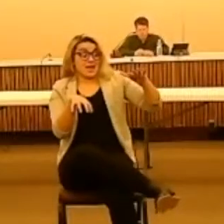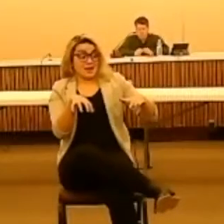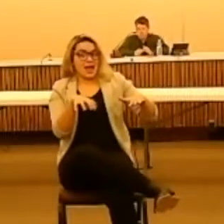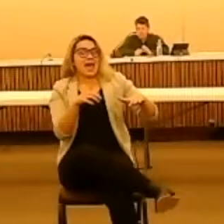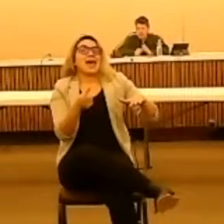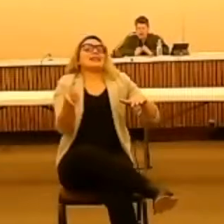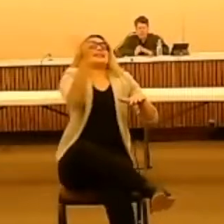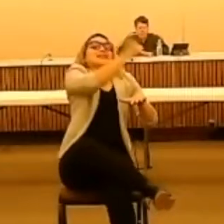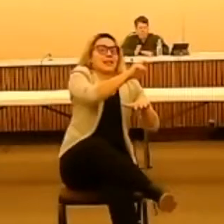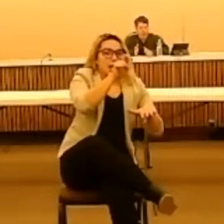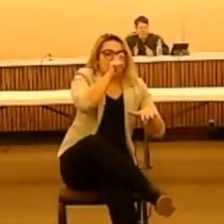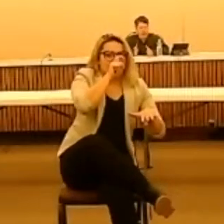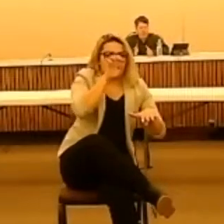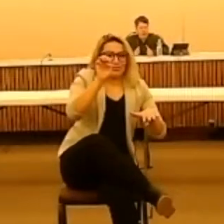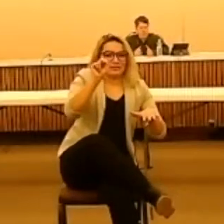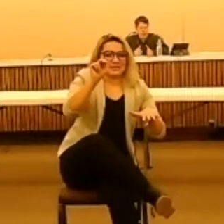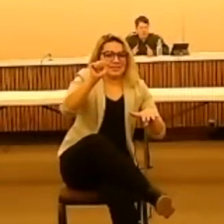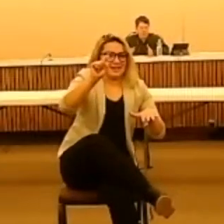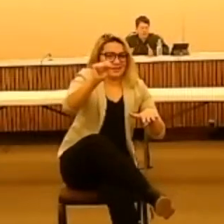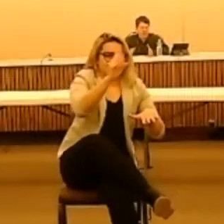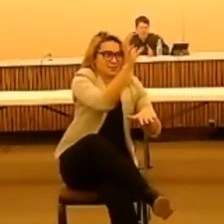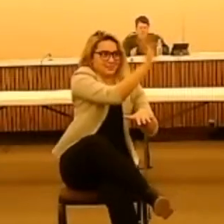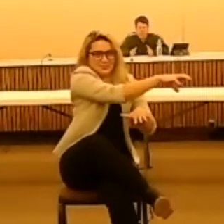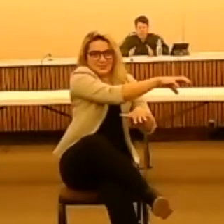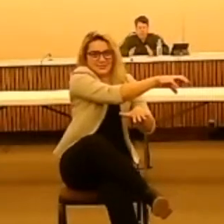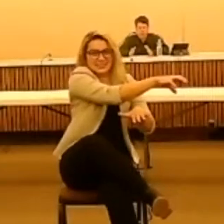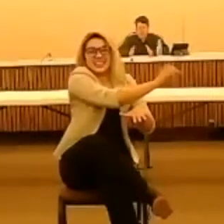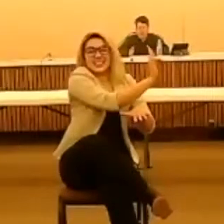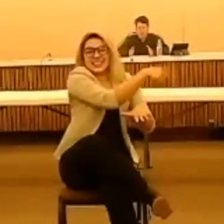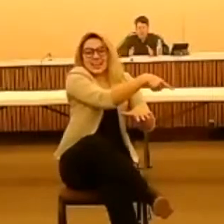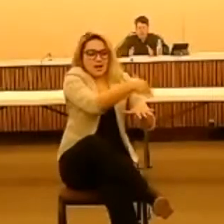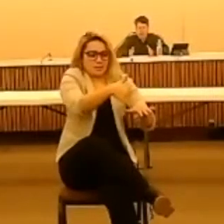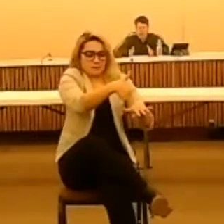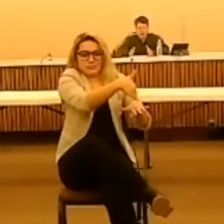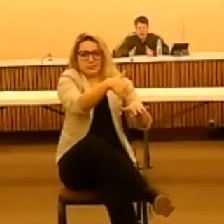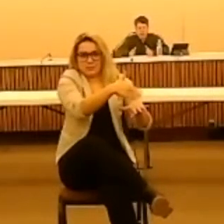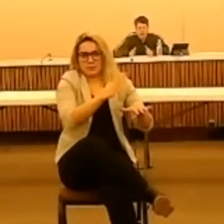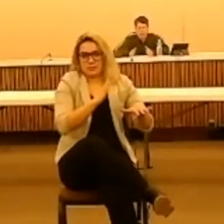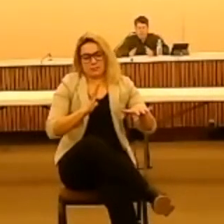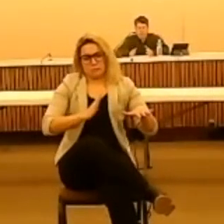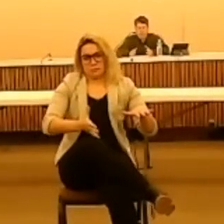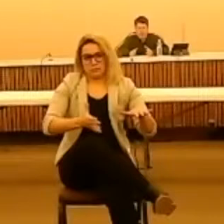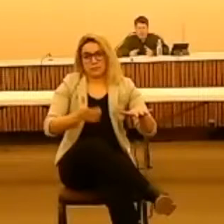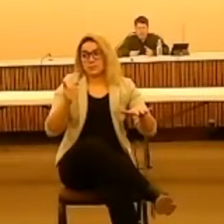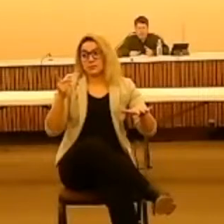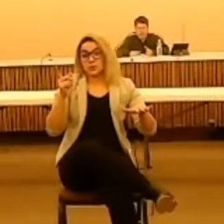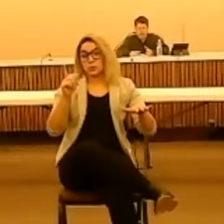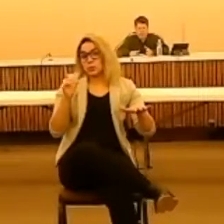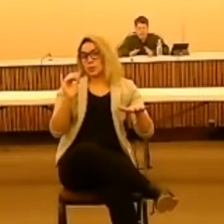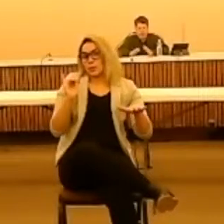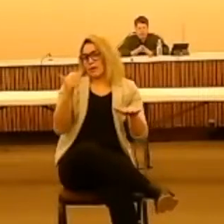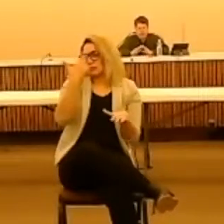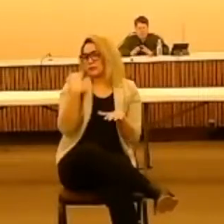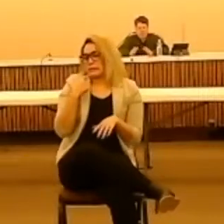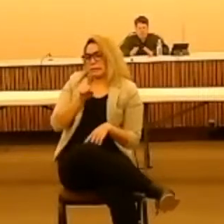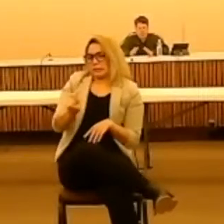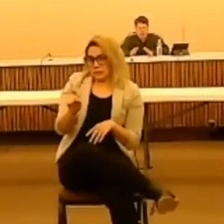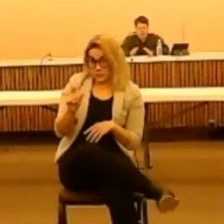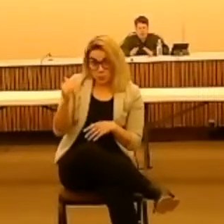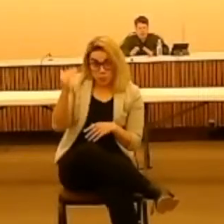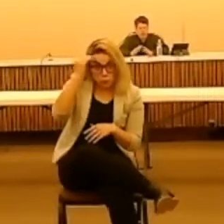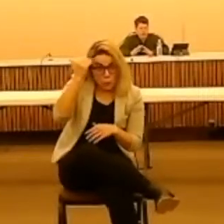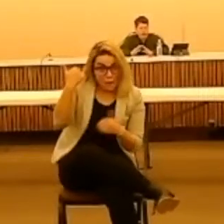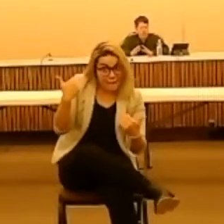Okay. The one that I'm aware of, that's why I was asking if you were aware of one. No one has